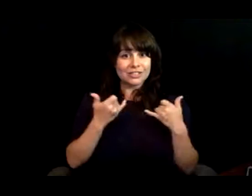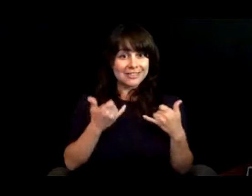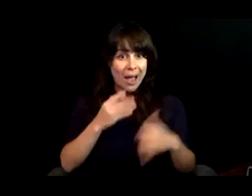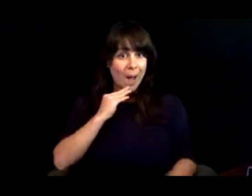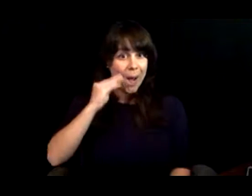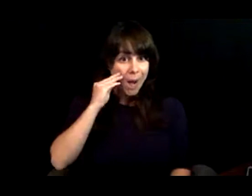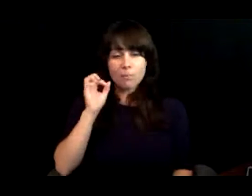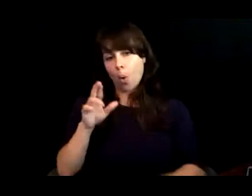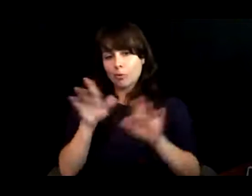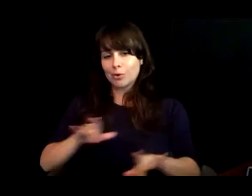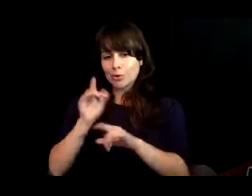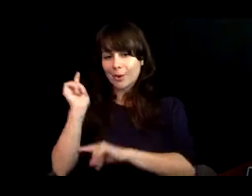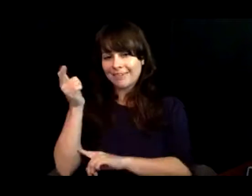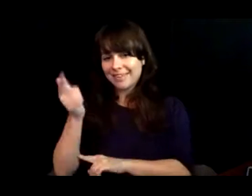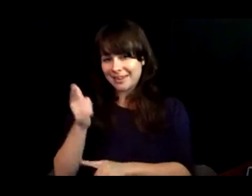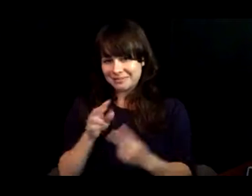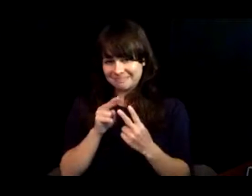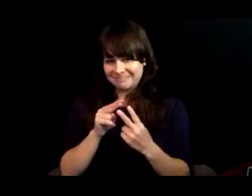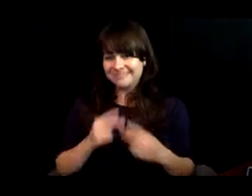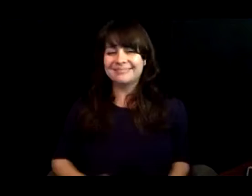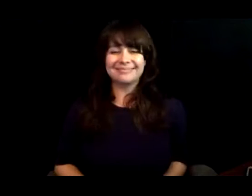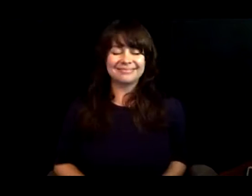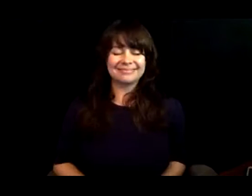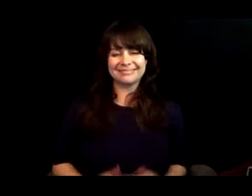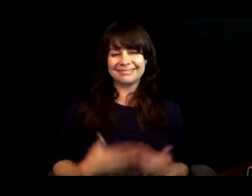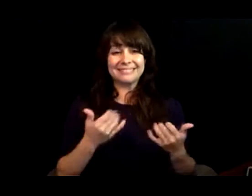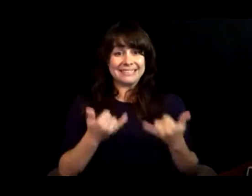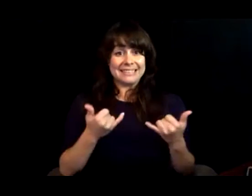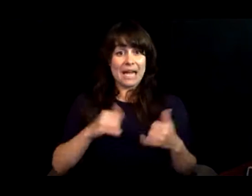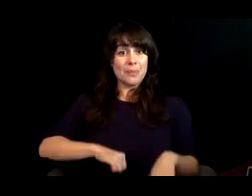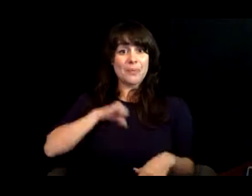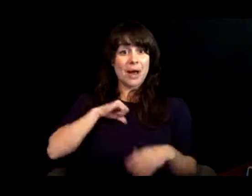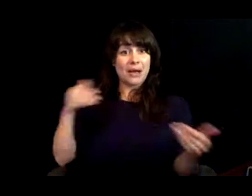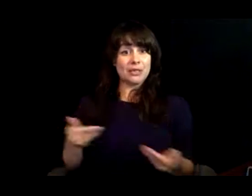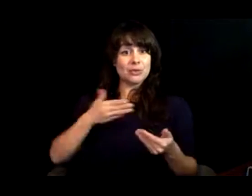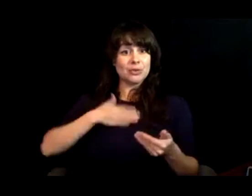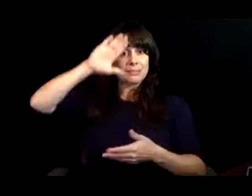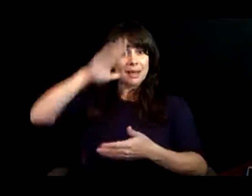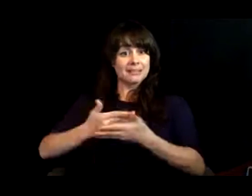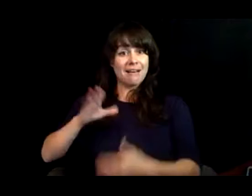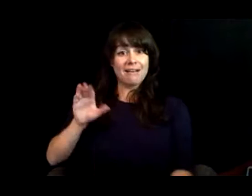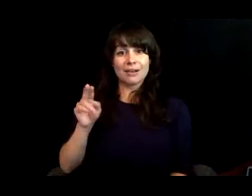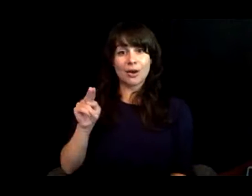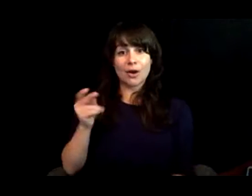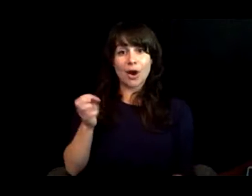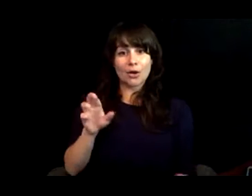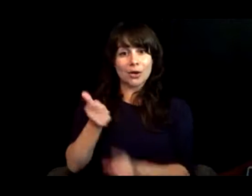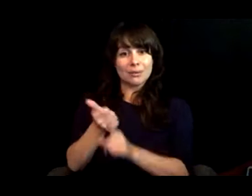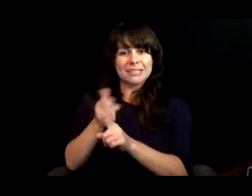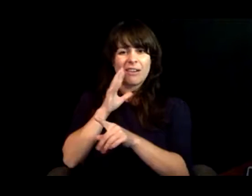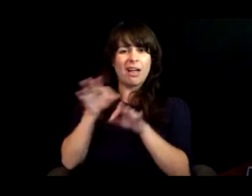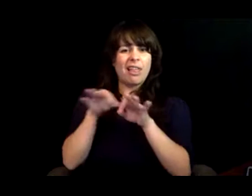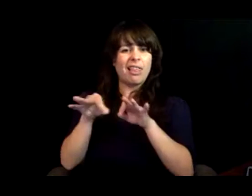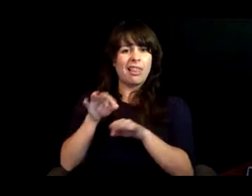taped at a later date. Now, I am proud to introduce my son, Connor, who will say a few words on the logistics,